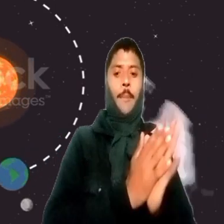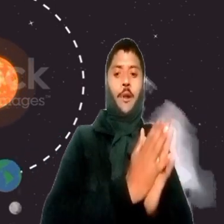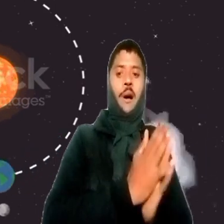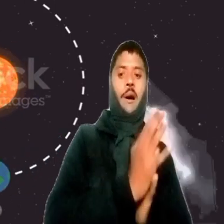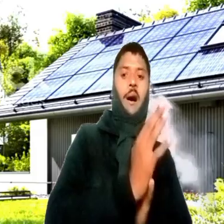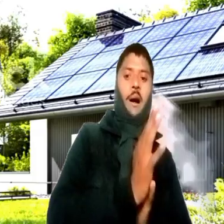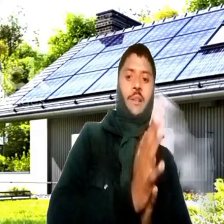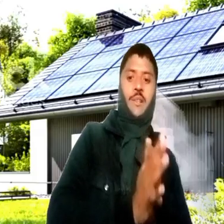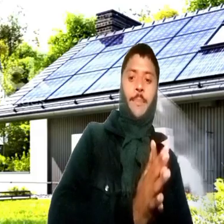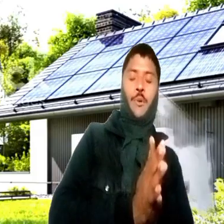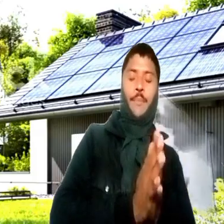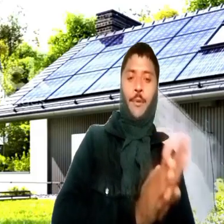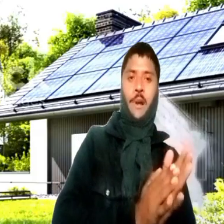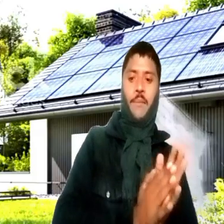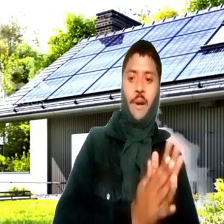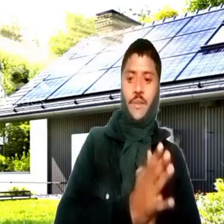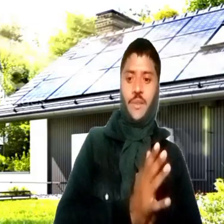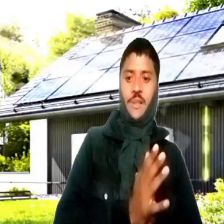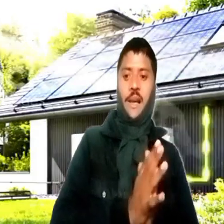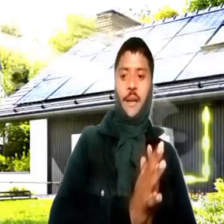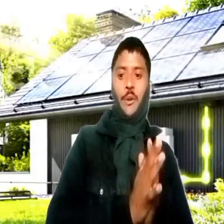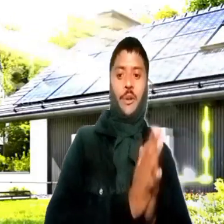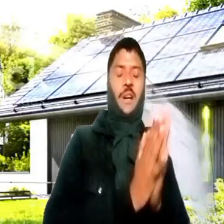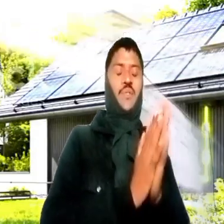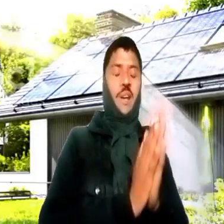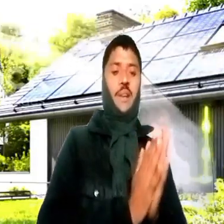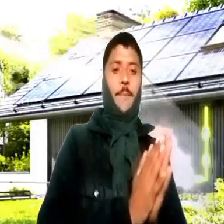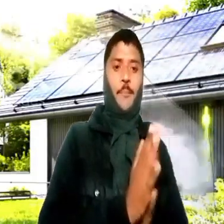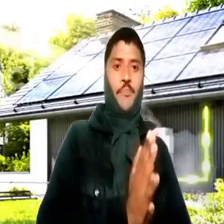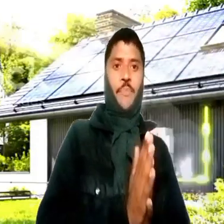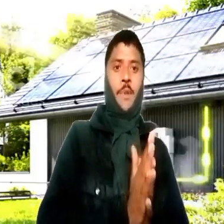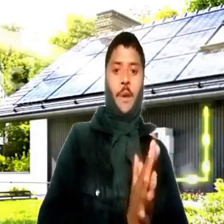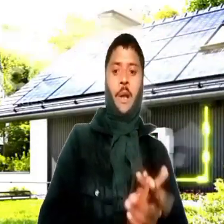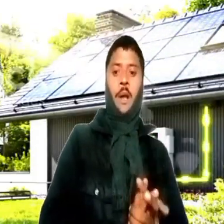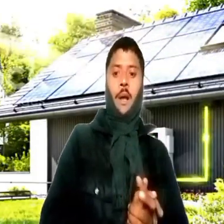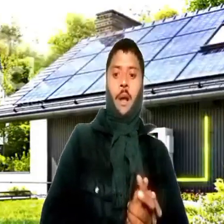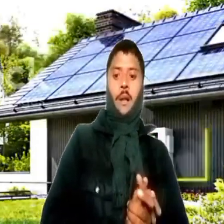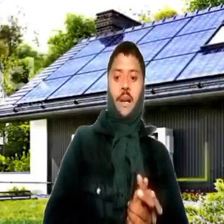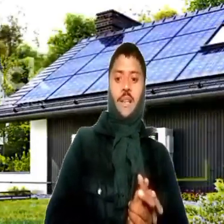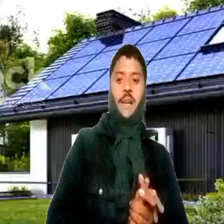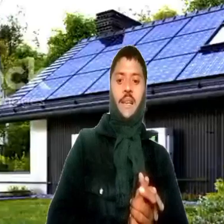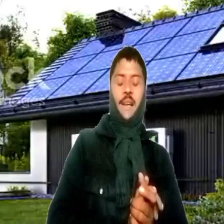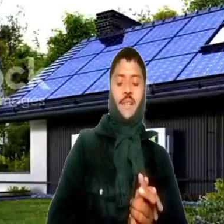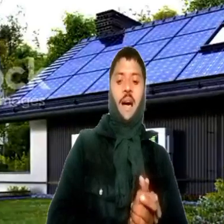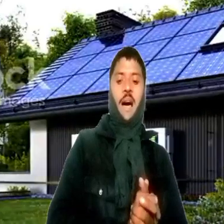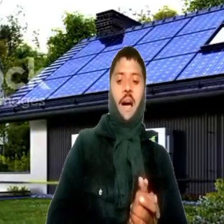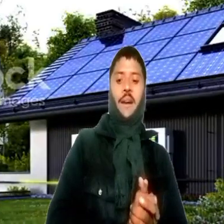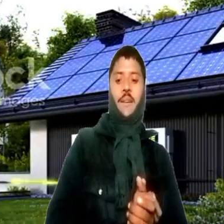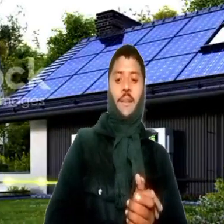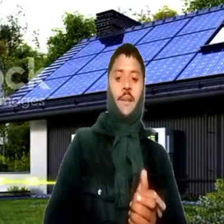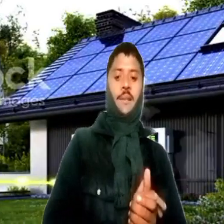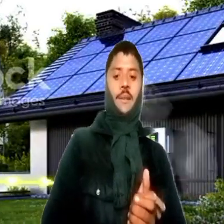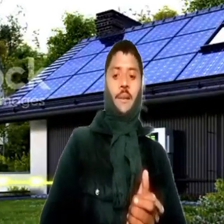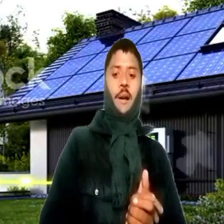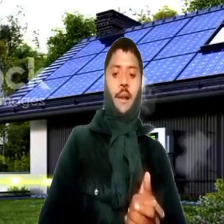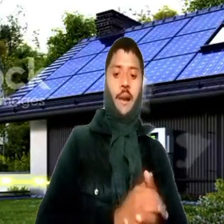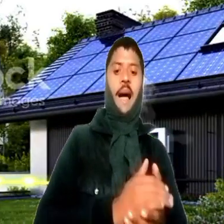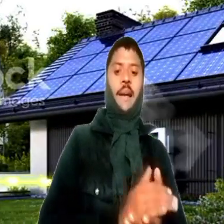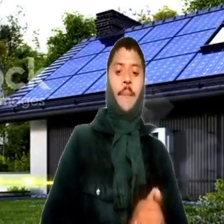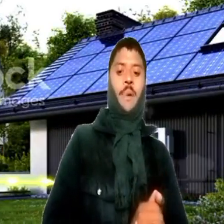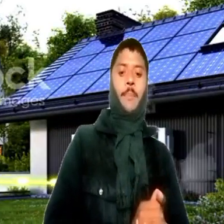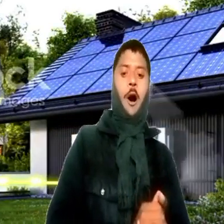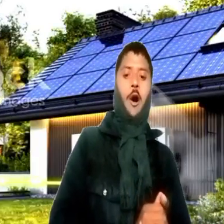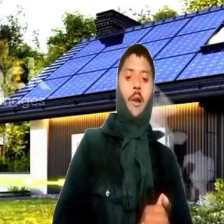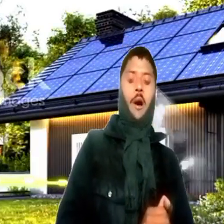us learn more about the Earth's beautiful neighbors, such like the sun. The sun is a star. It